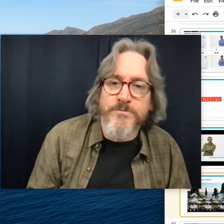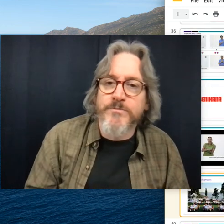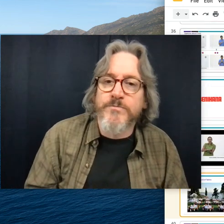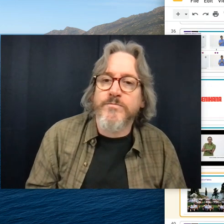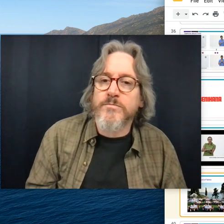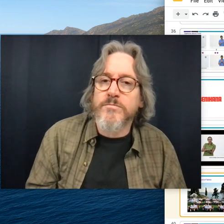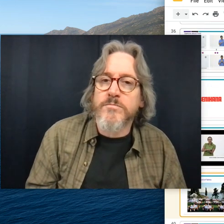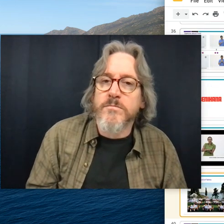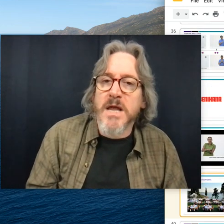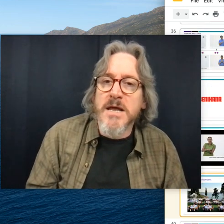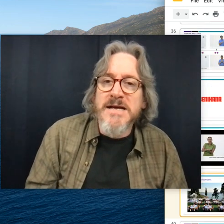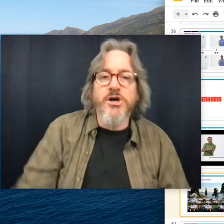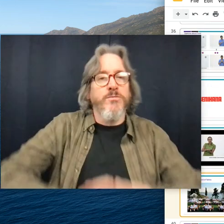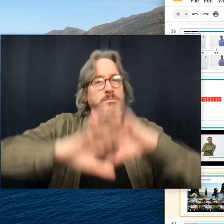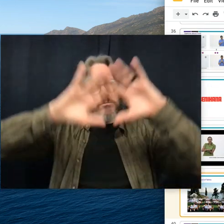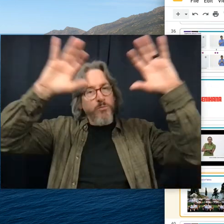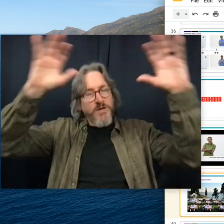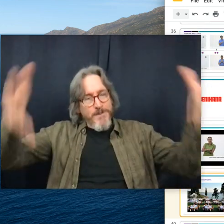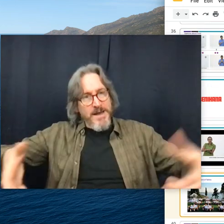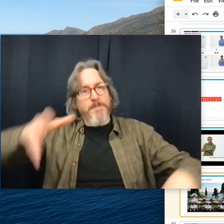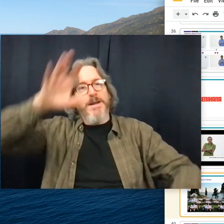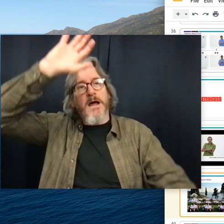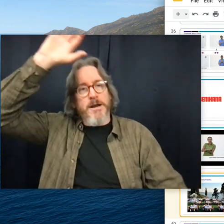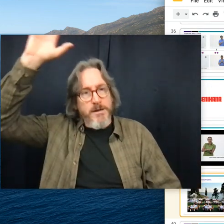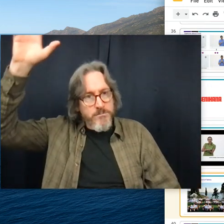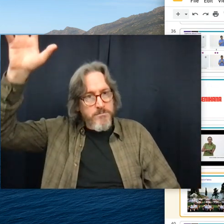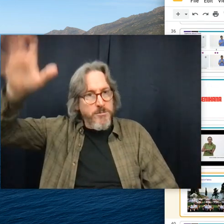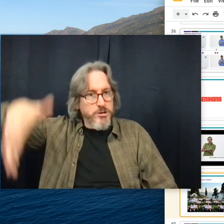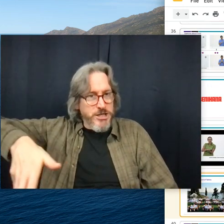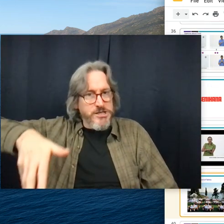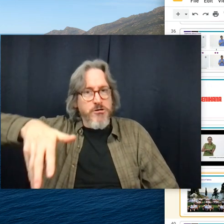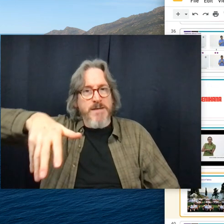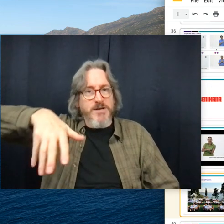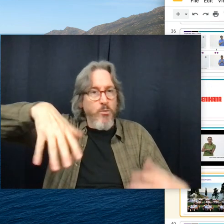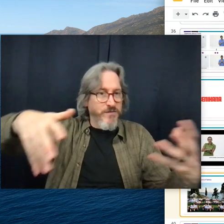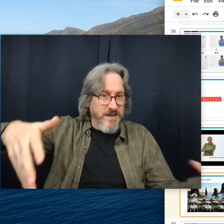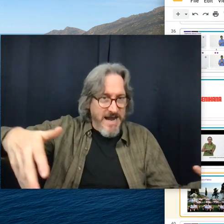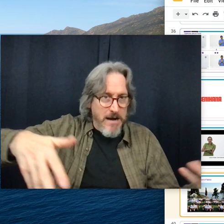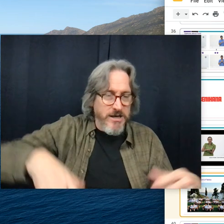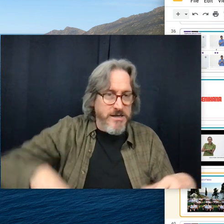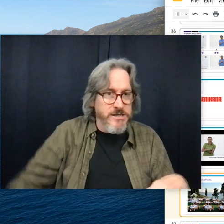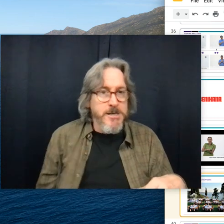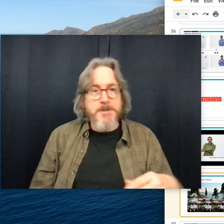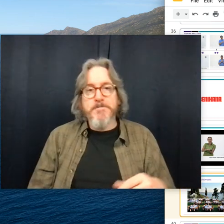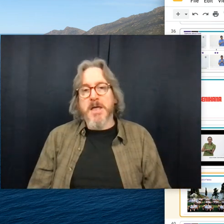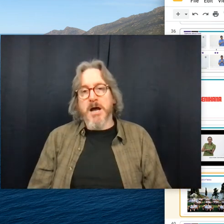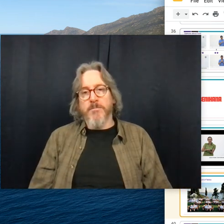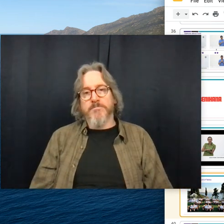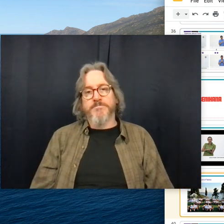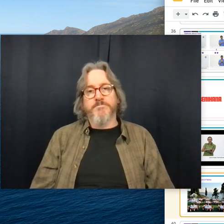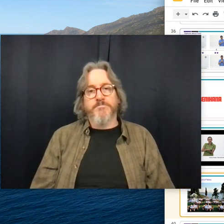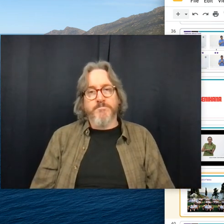but. So we got Benihana. She described it, what the layout is.